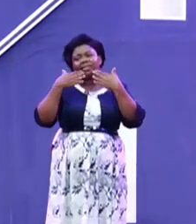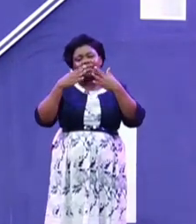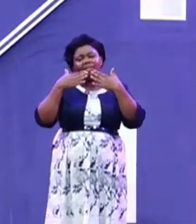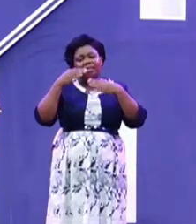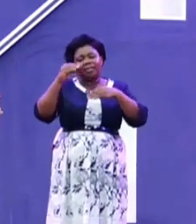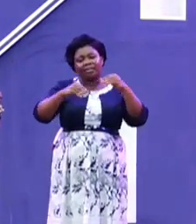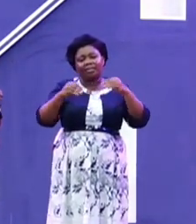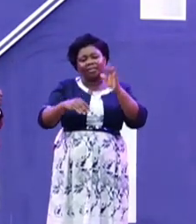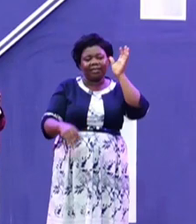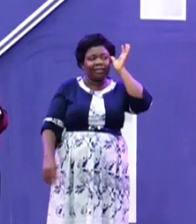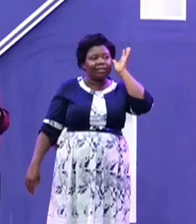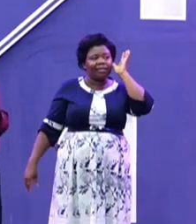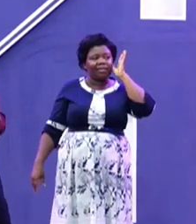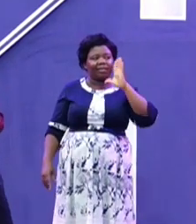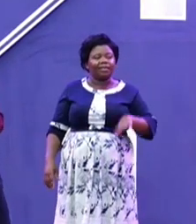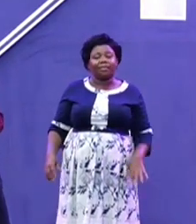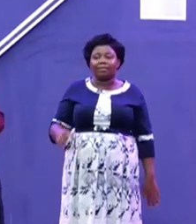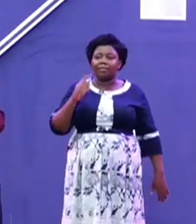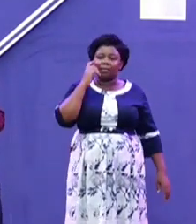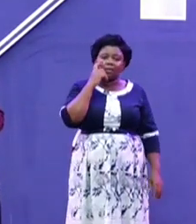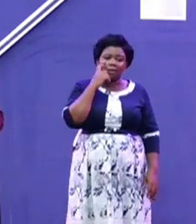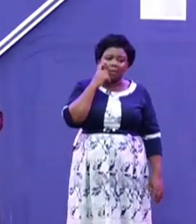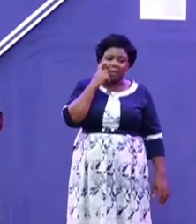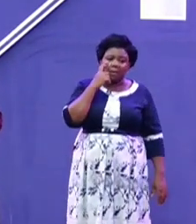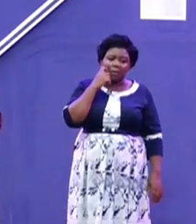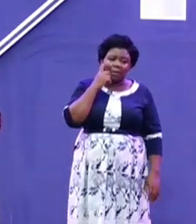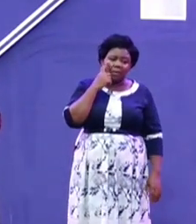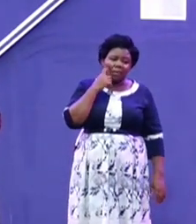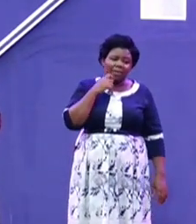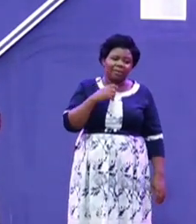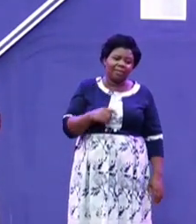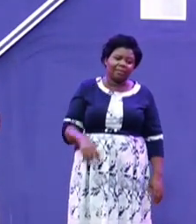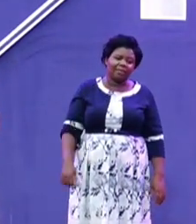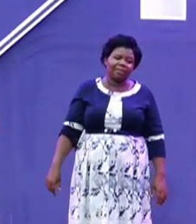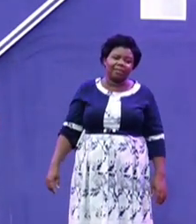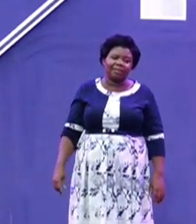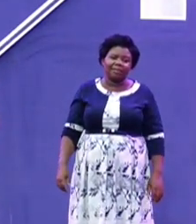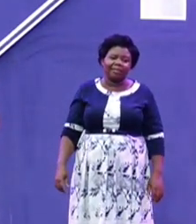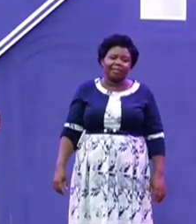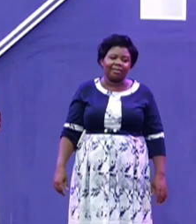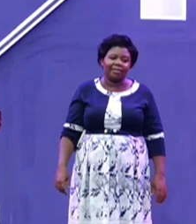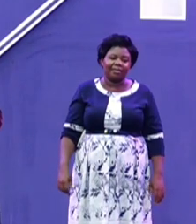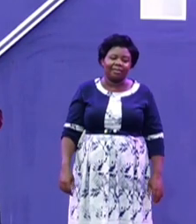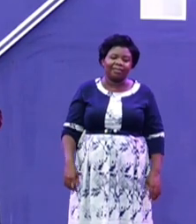Akyasaba okunnyonnyola okwebaza. Kati onoberawo enkya, tukyagenda mu maaso n'okunyonnyola. Yes.